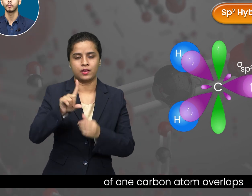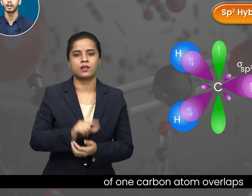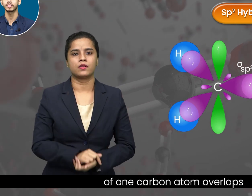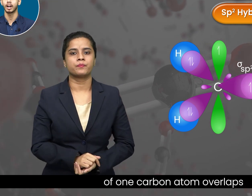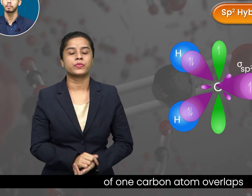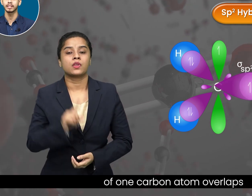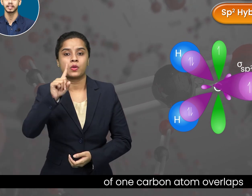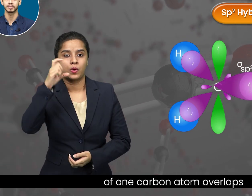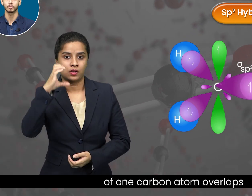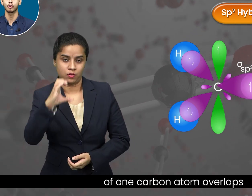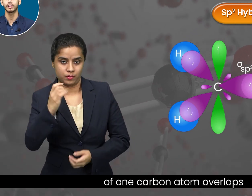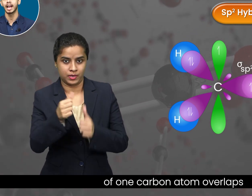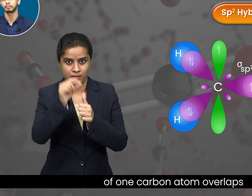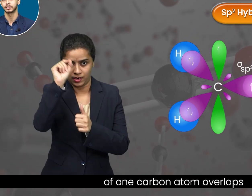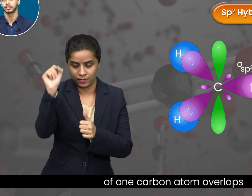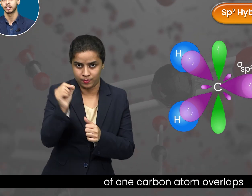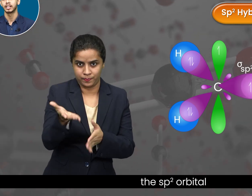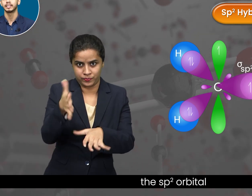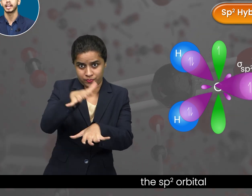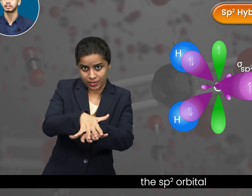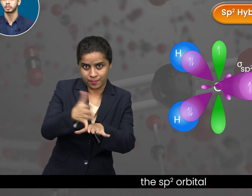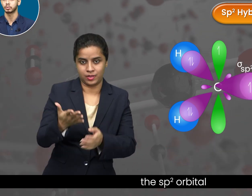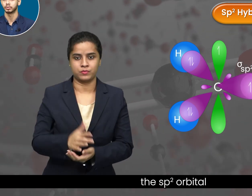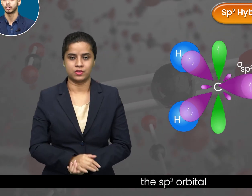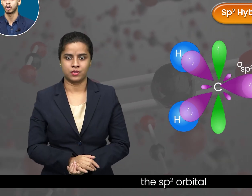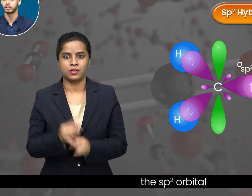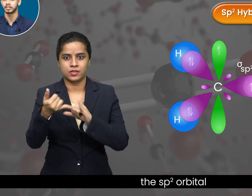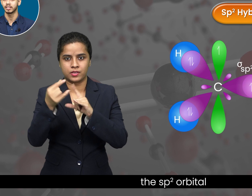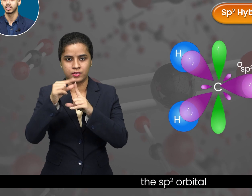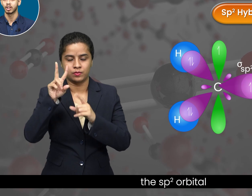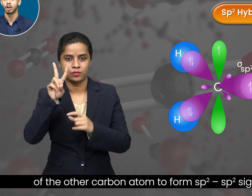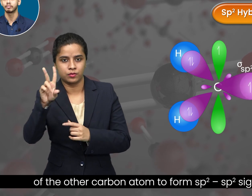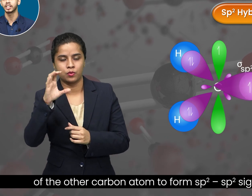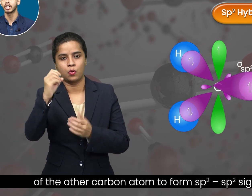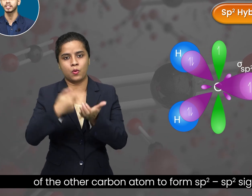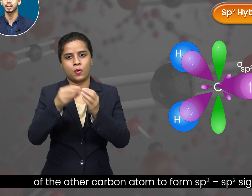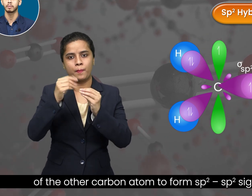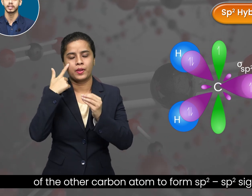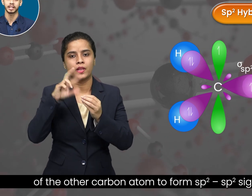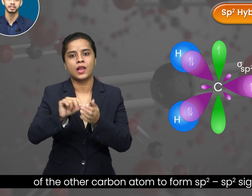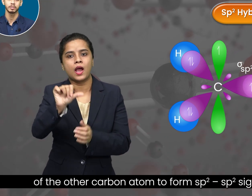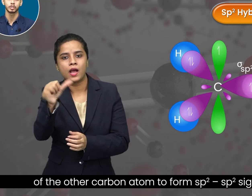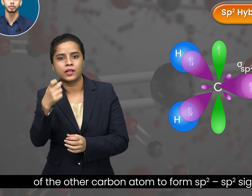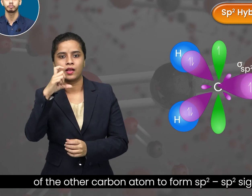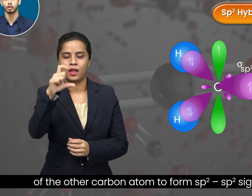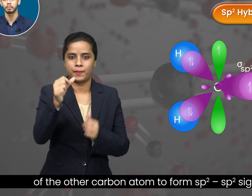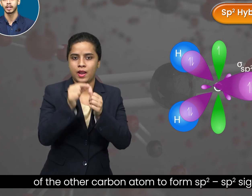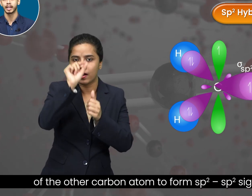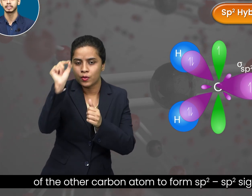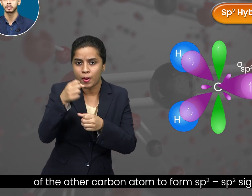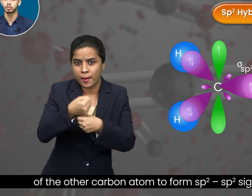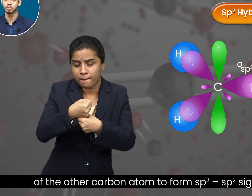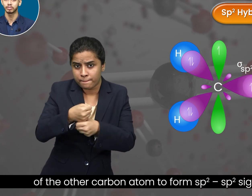of one carbon atom overlaps the sp2 orbital of the other carbon atom to